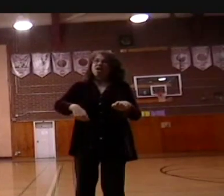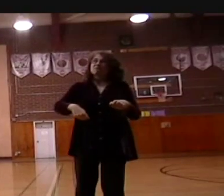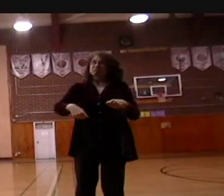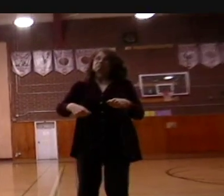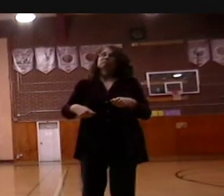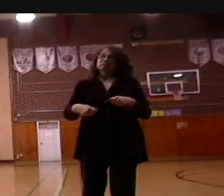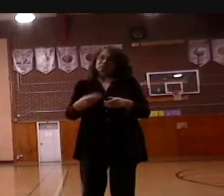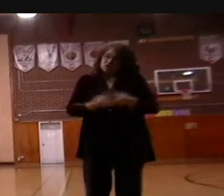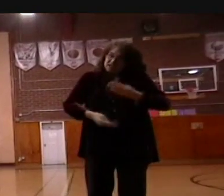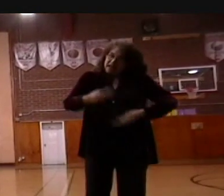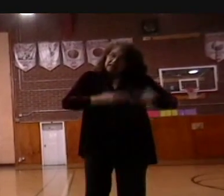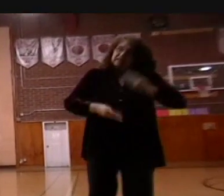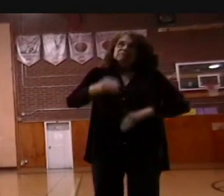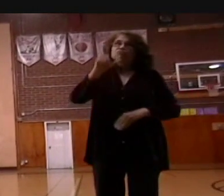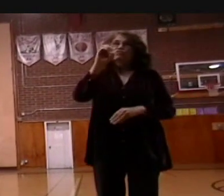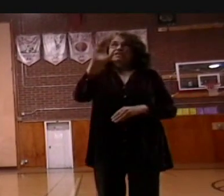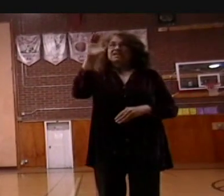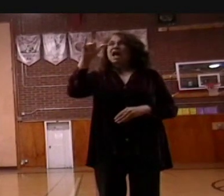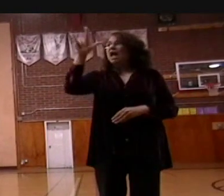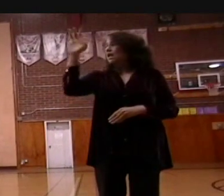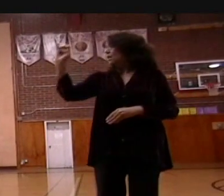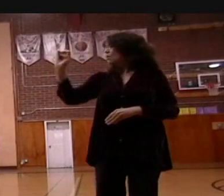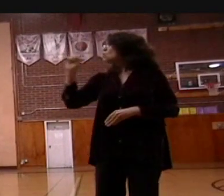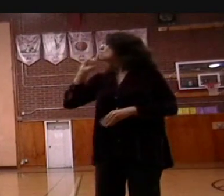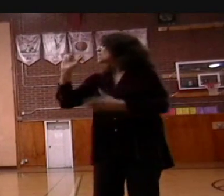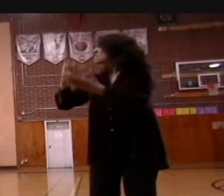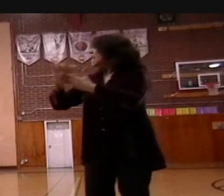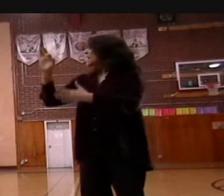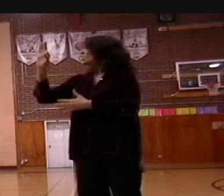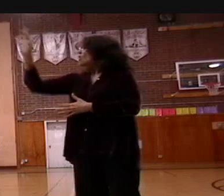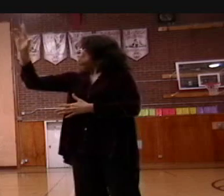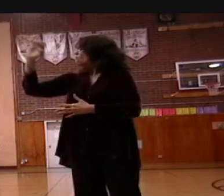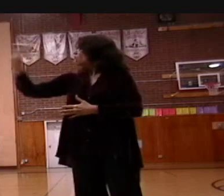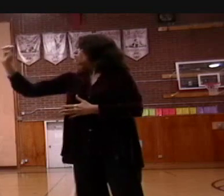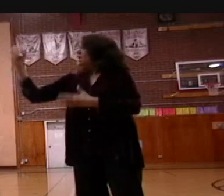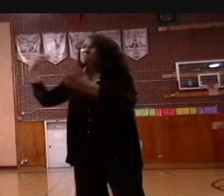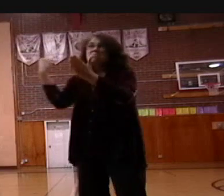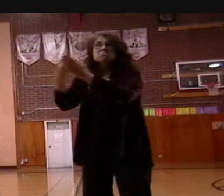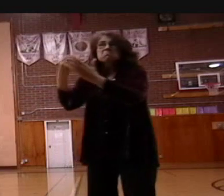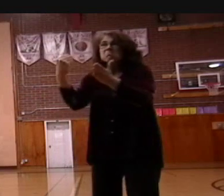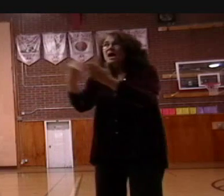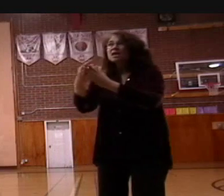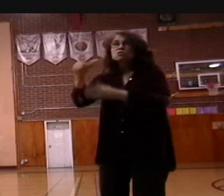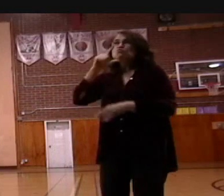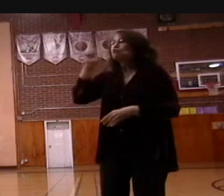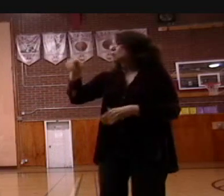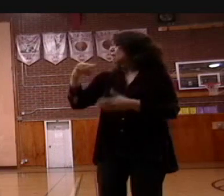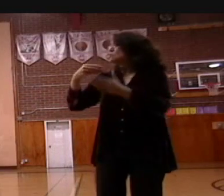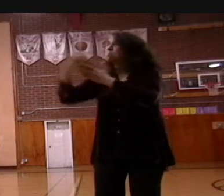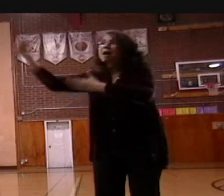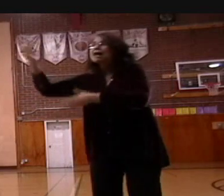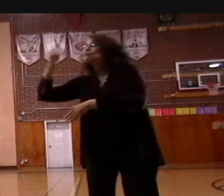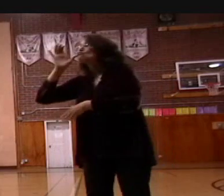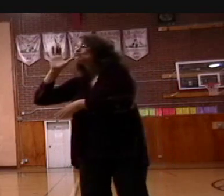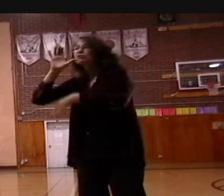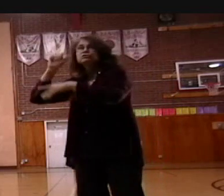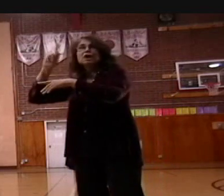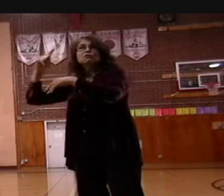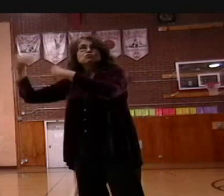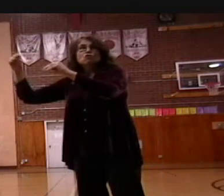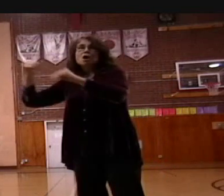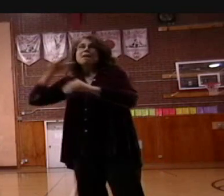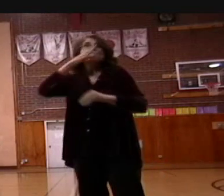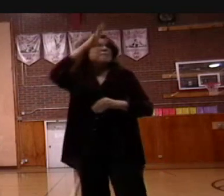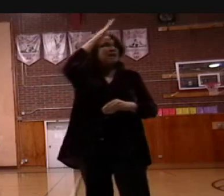collect your own family's recycling, it's basically free money. You probably don't have to buy the drinks at the store. Your parents probably won't